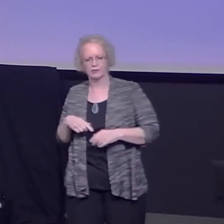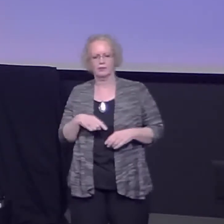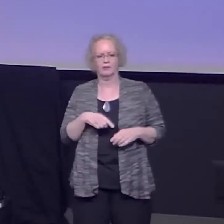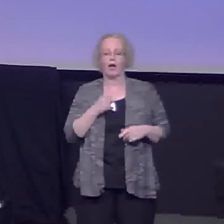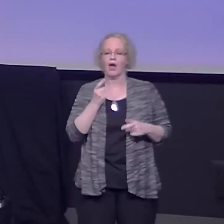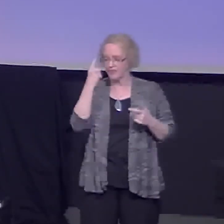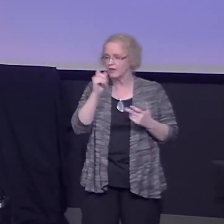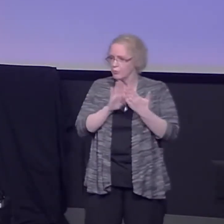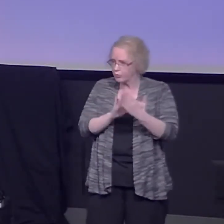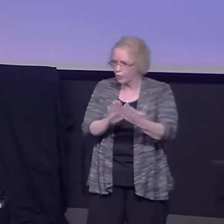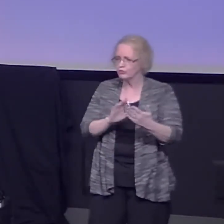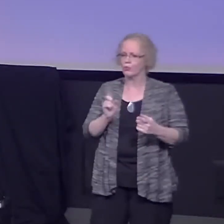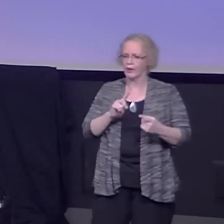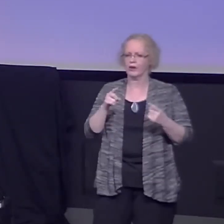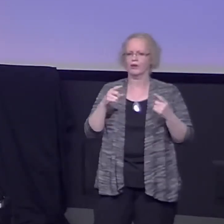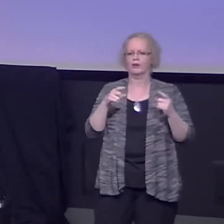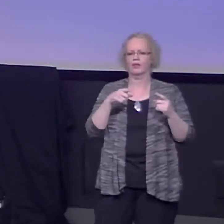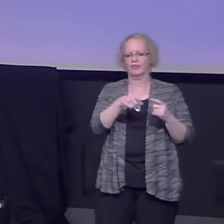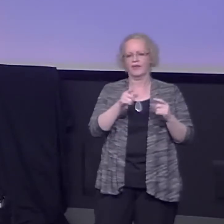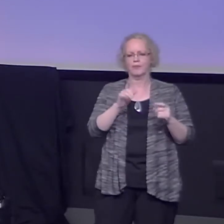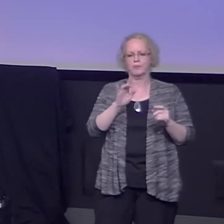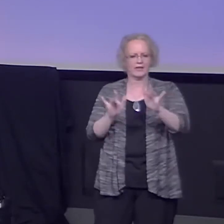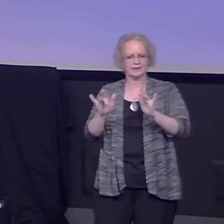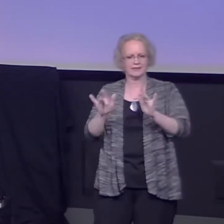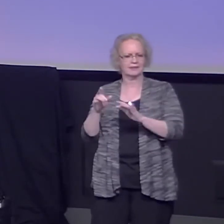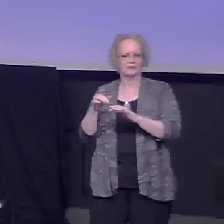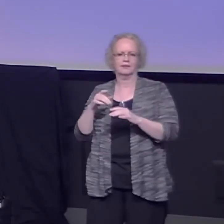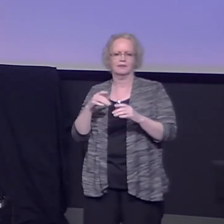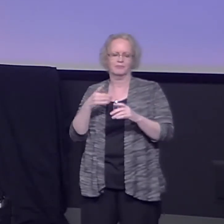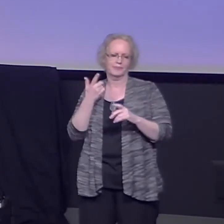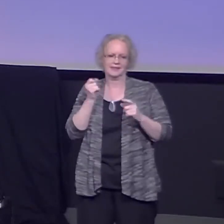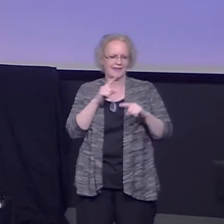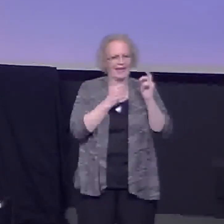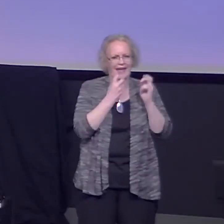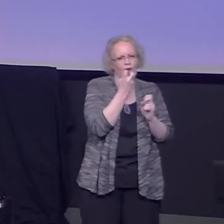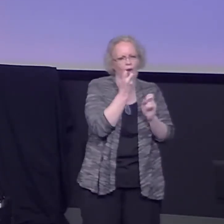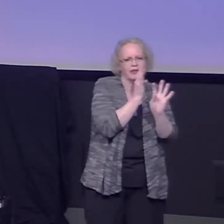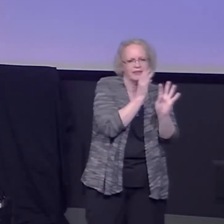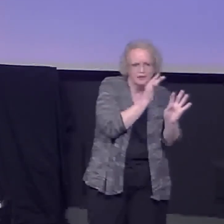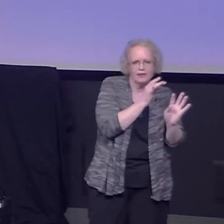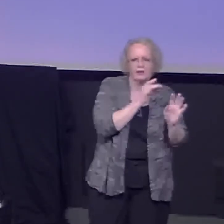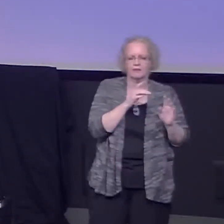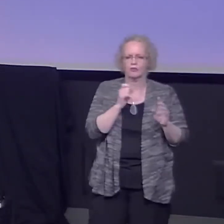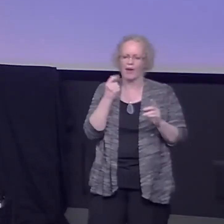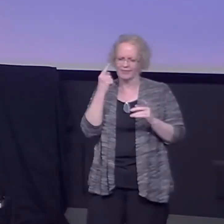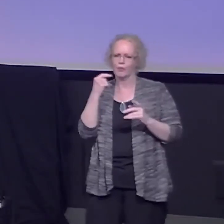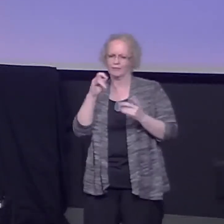task, where they press levers instead of articulating, which they can't, is the right way to try this.